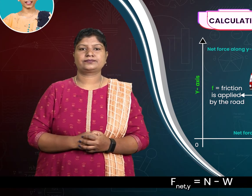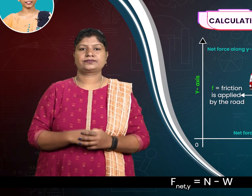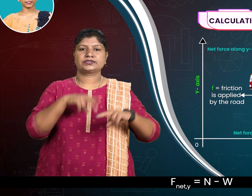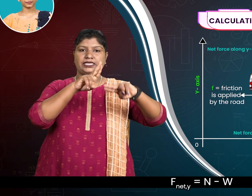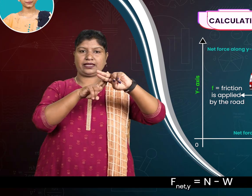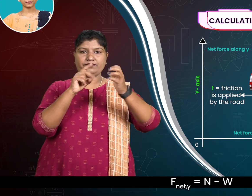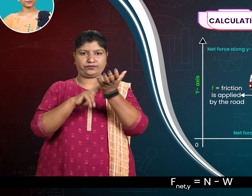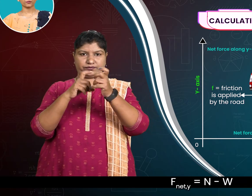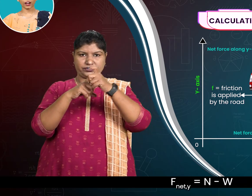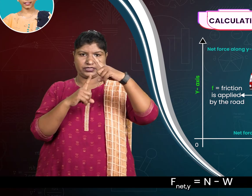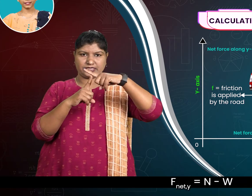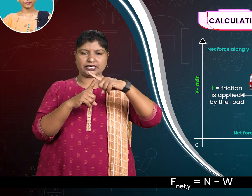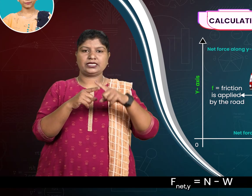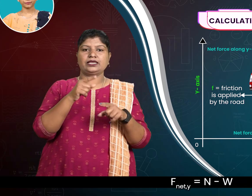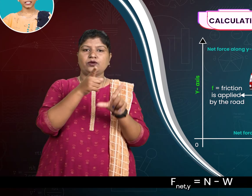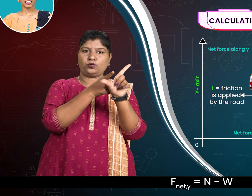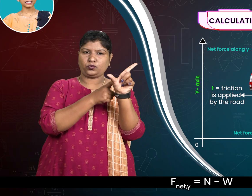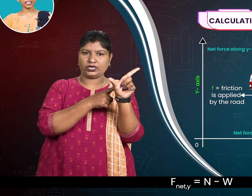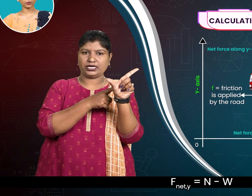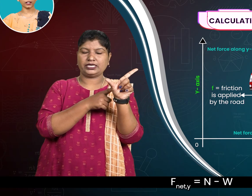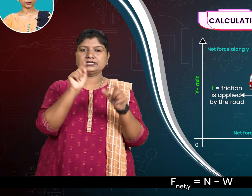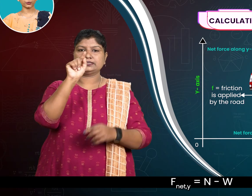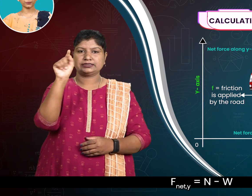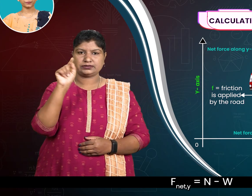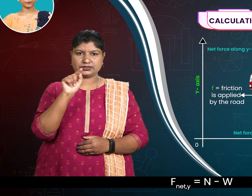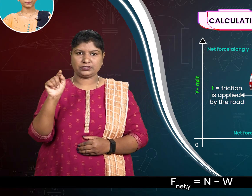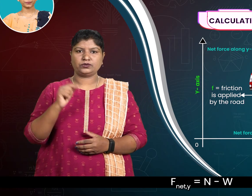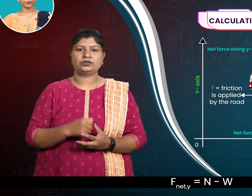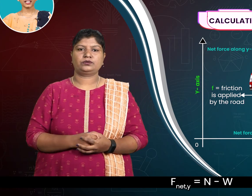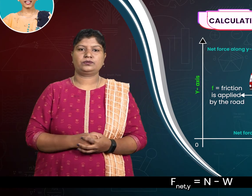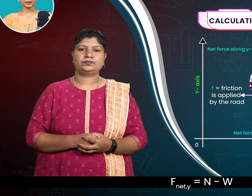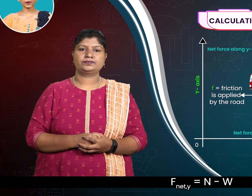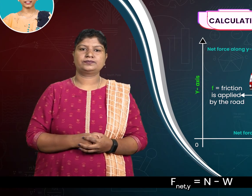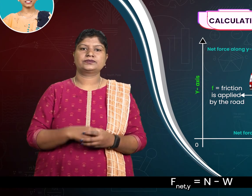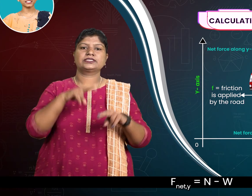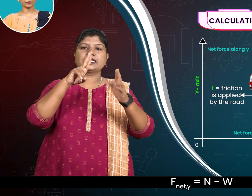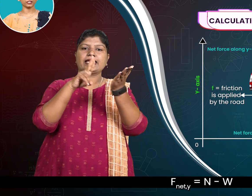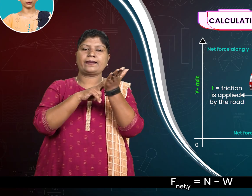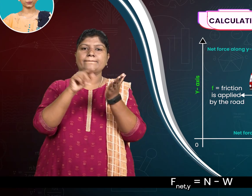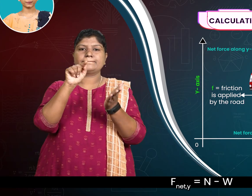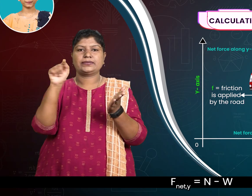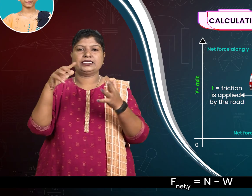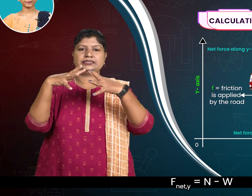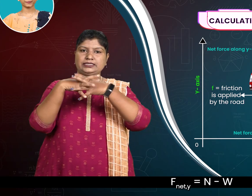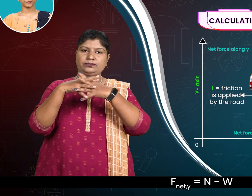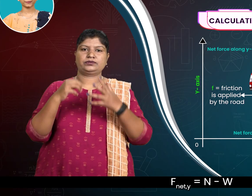F net y is equal to N minus W.